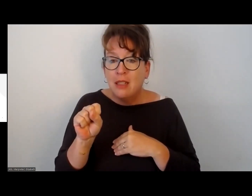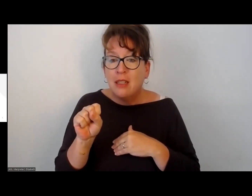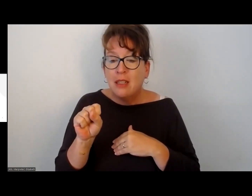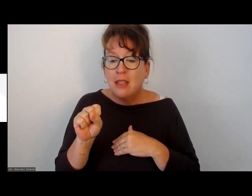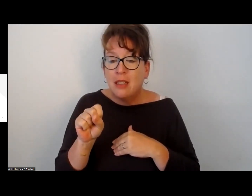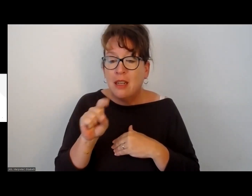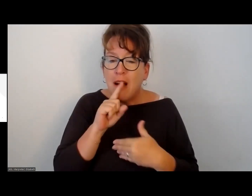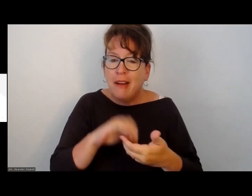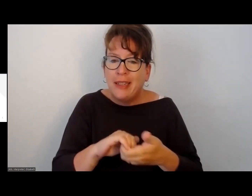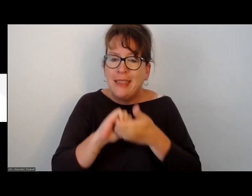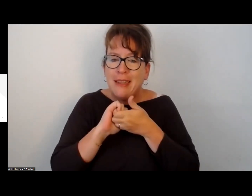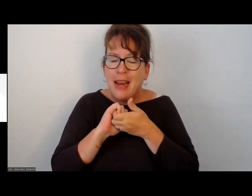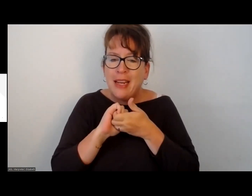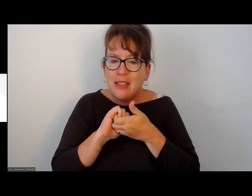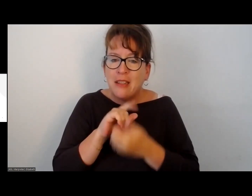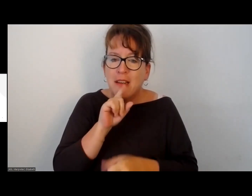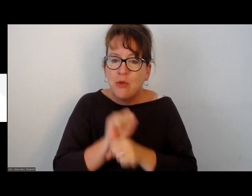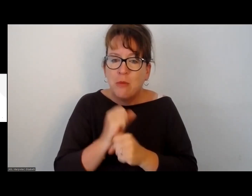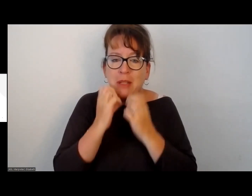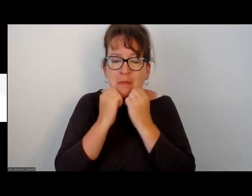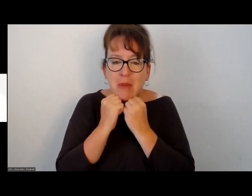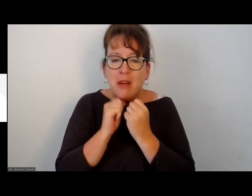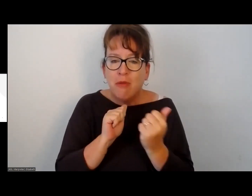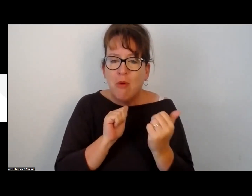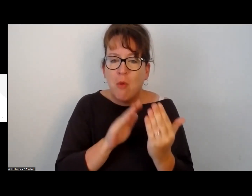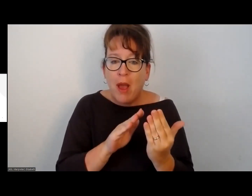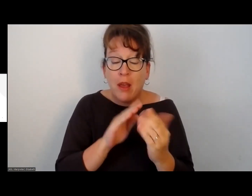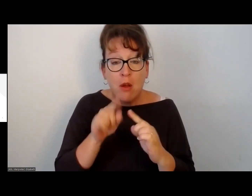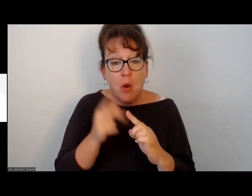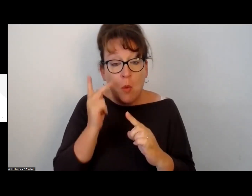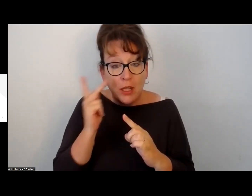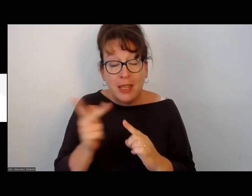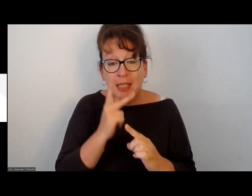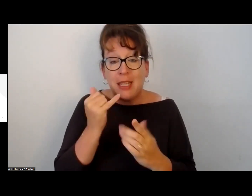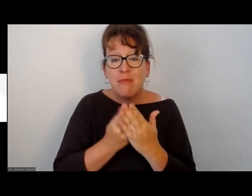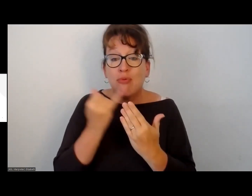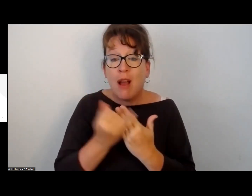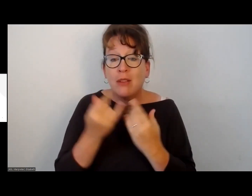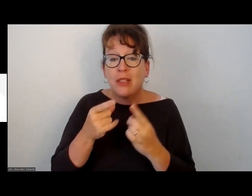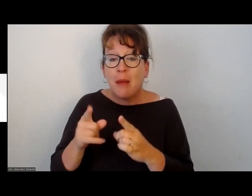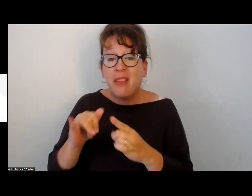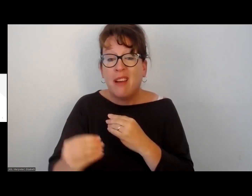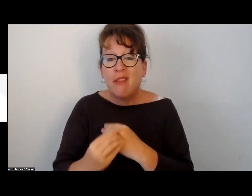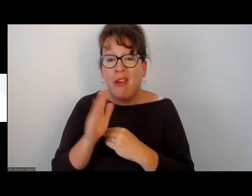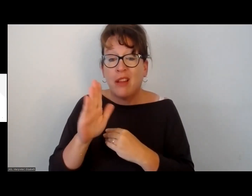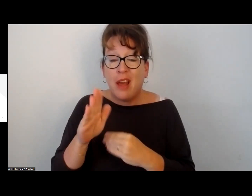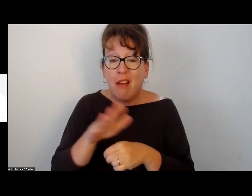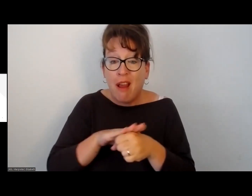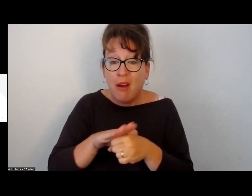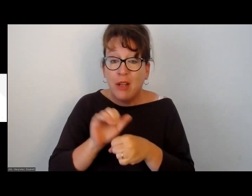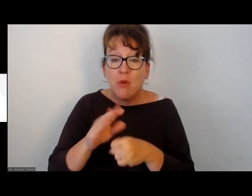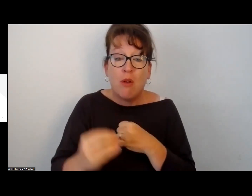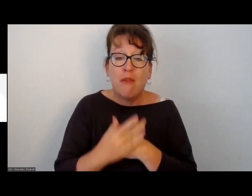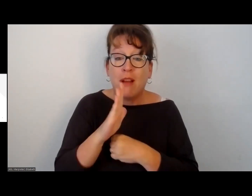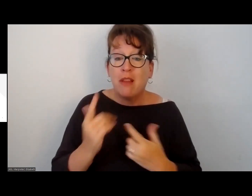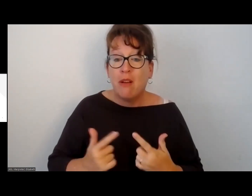engaged in a meaningful way when there are projects that will affect their neighborhoods or their lives or their communities.